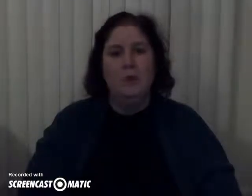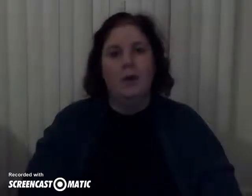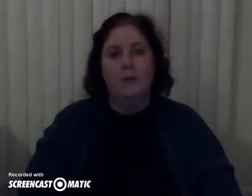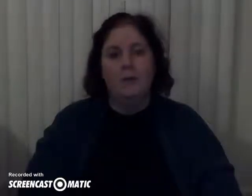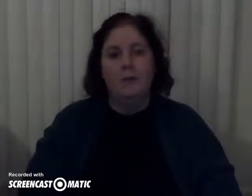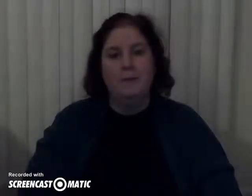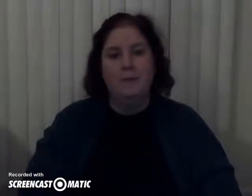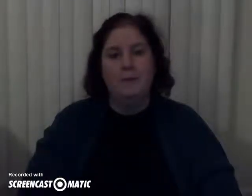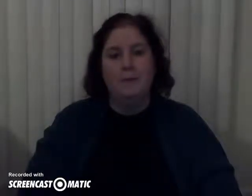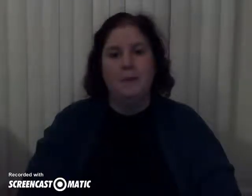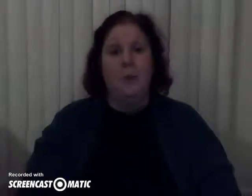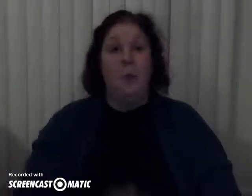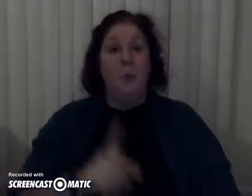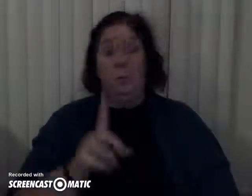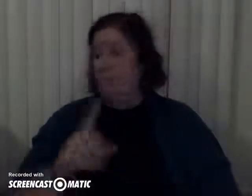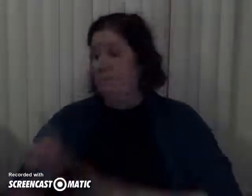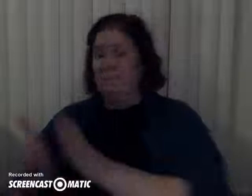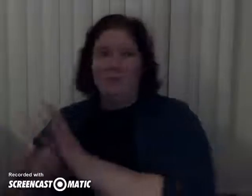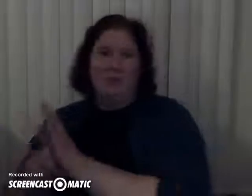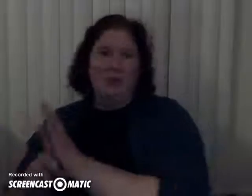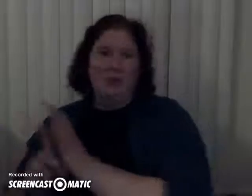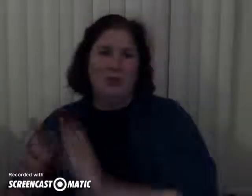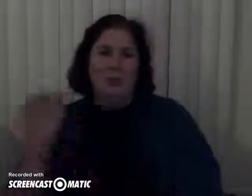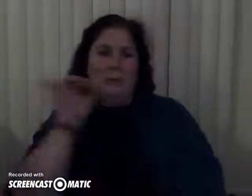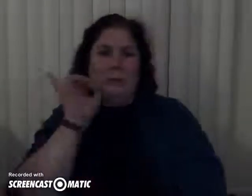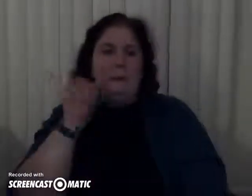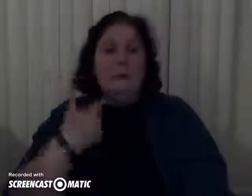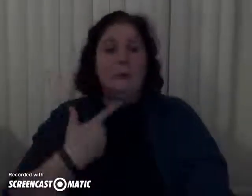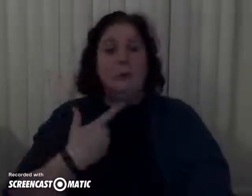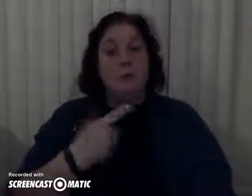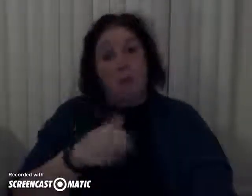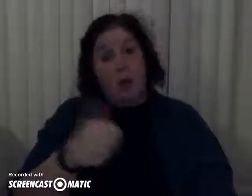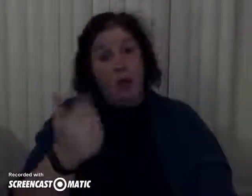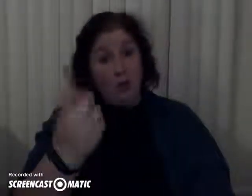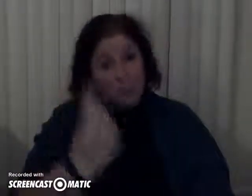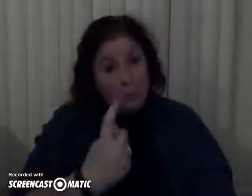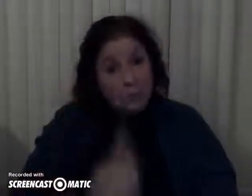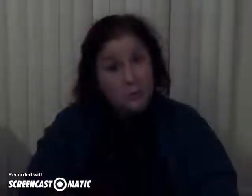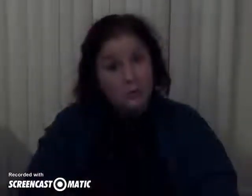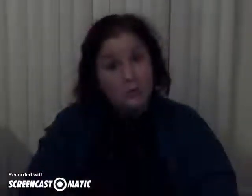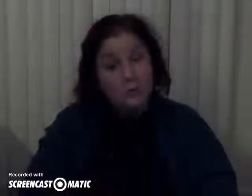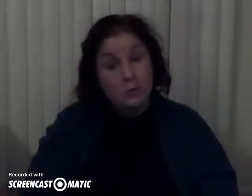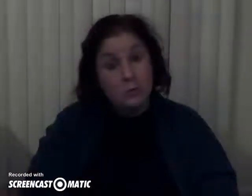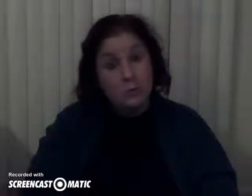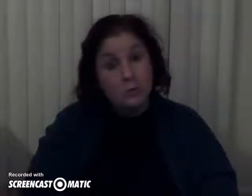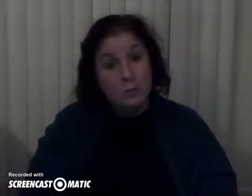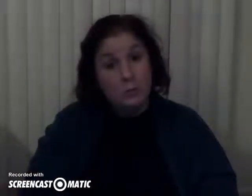Okay. Are there, my phone is ringing, so are there any other questions that you have about this, or is